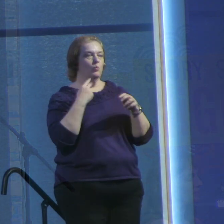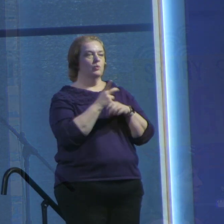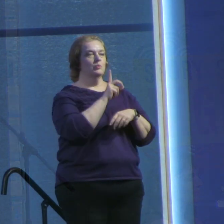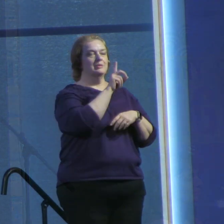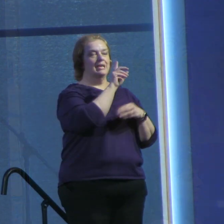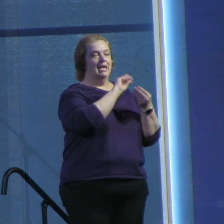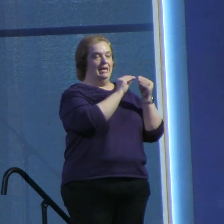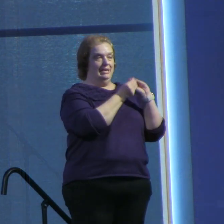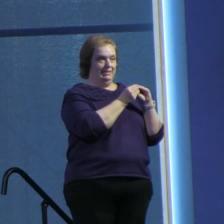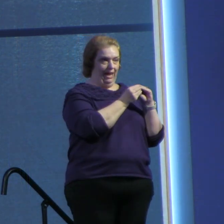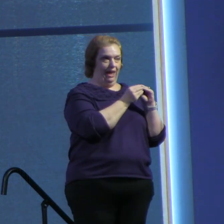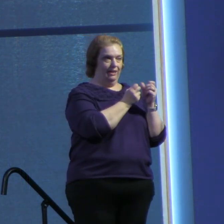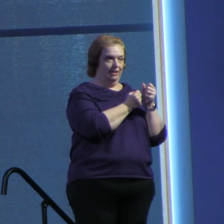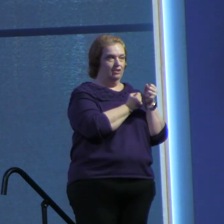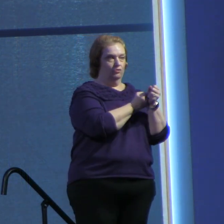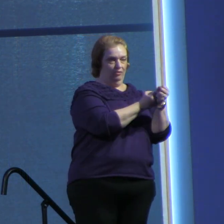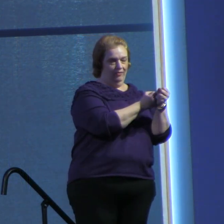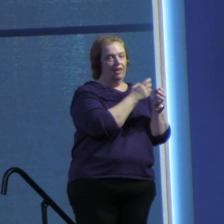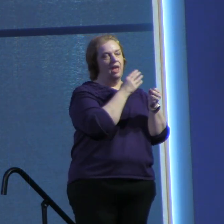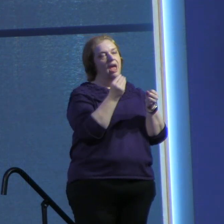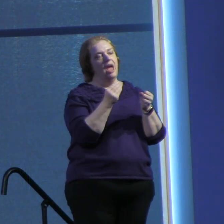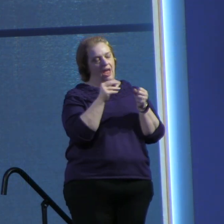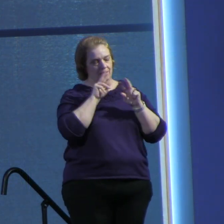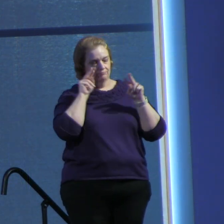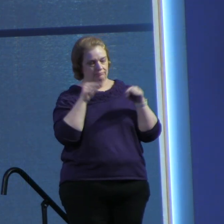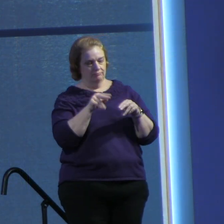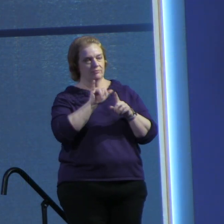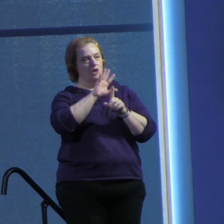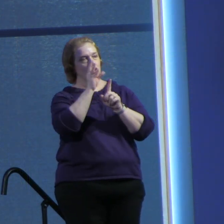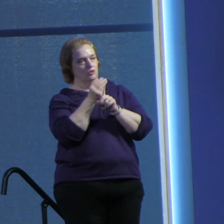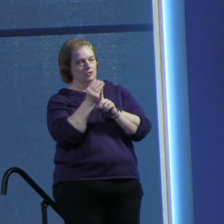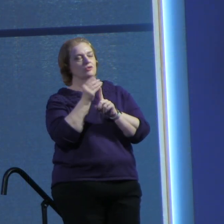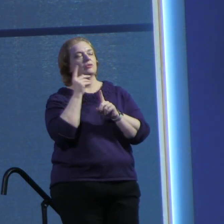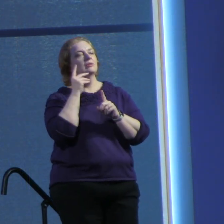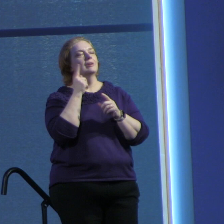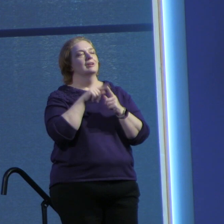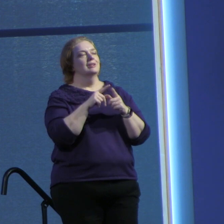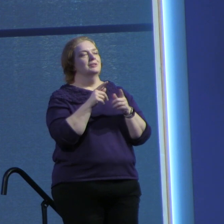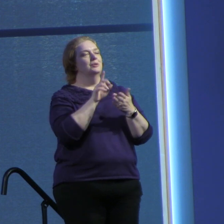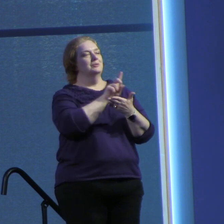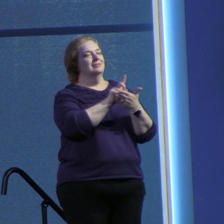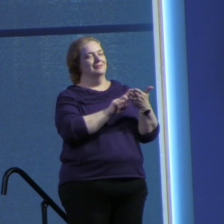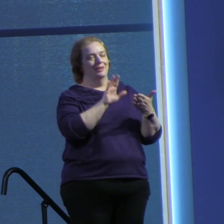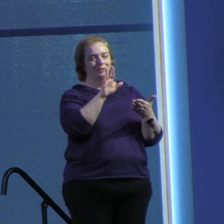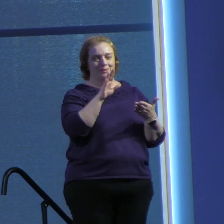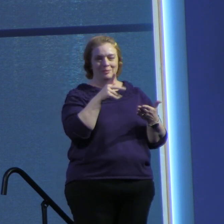culture-focused methods for designing your benefits portfolio. We know no other...